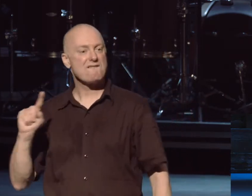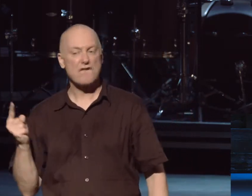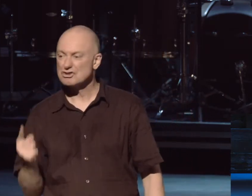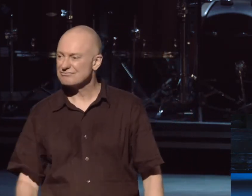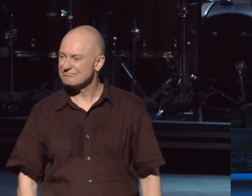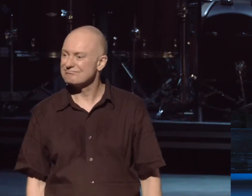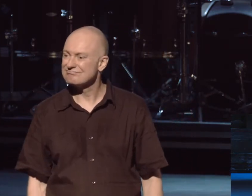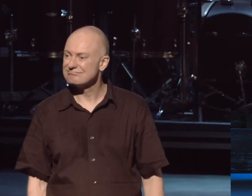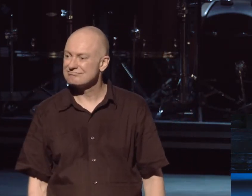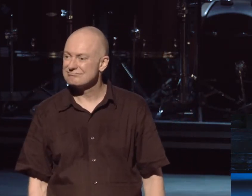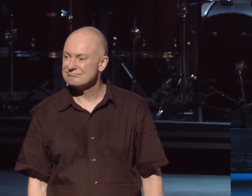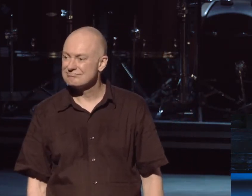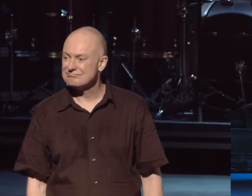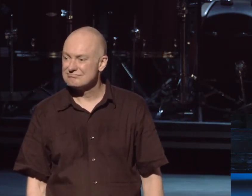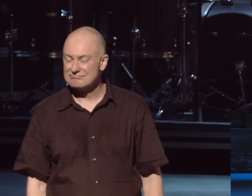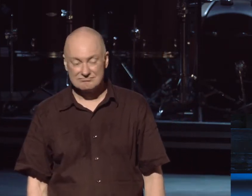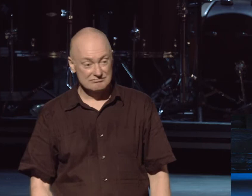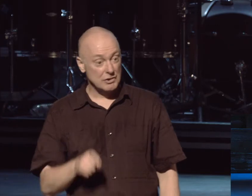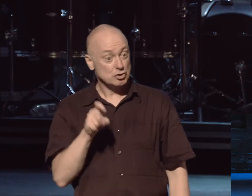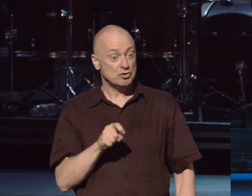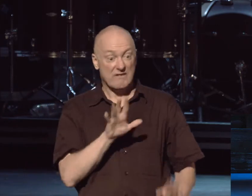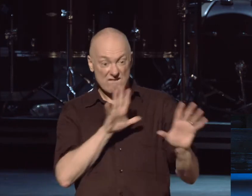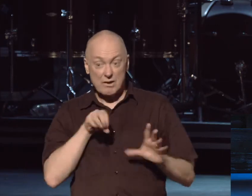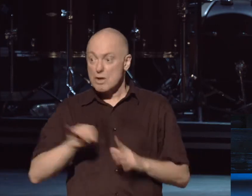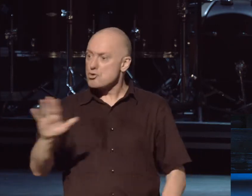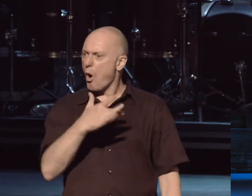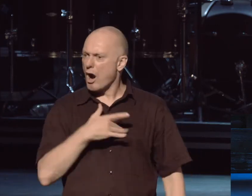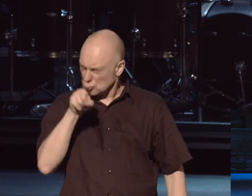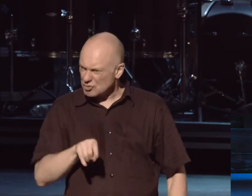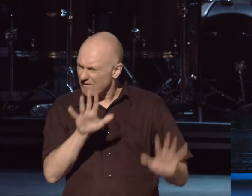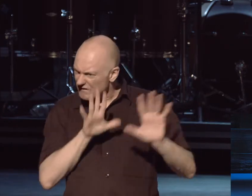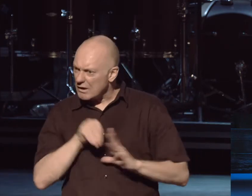And if that doesn't bring fear into the heart,